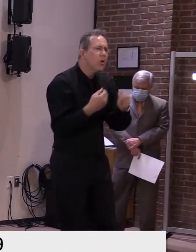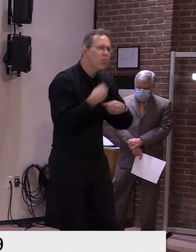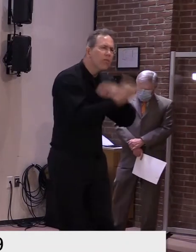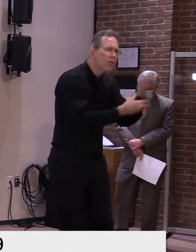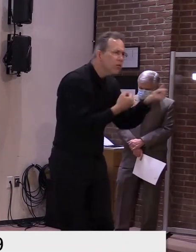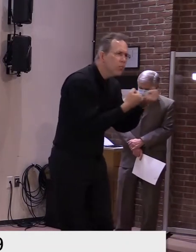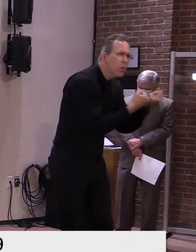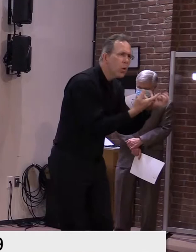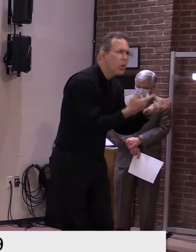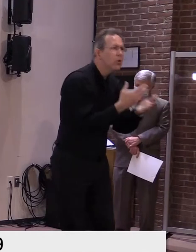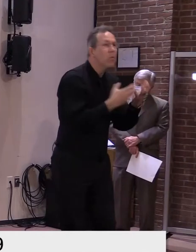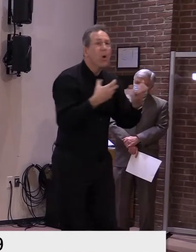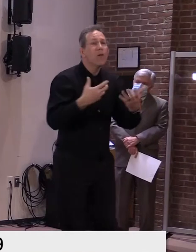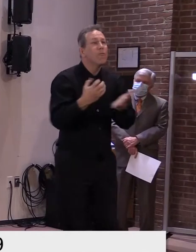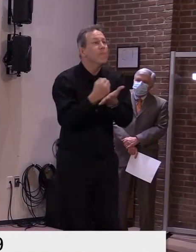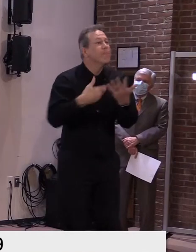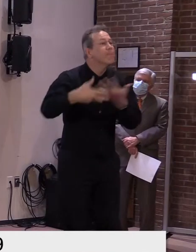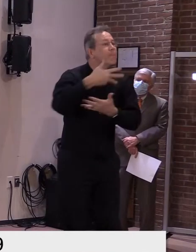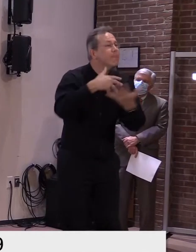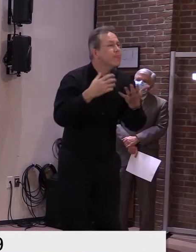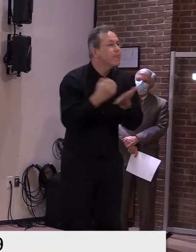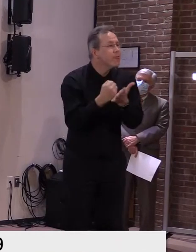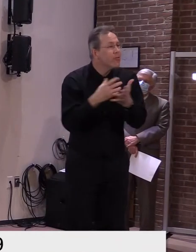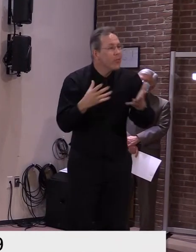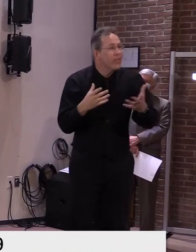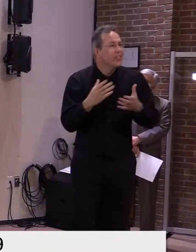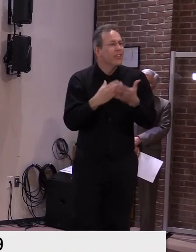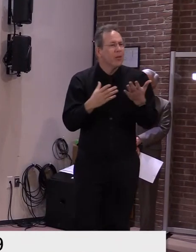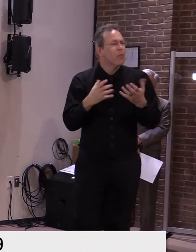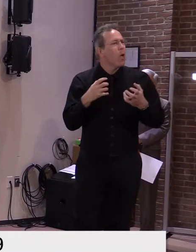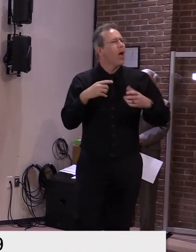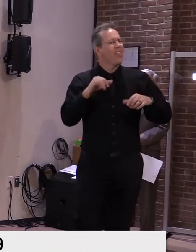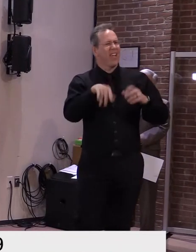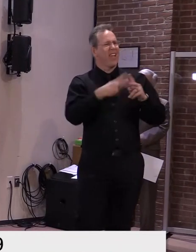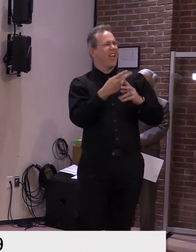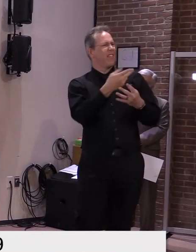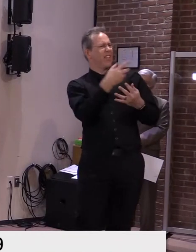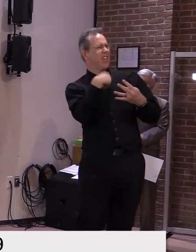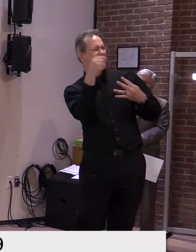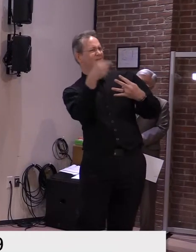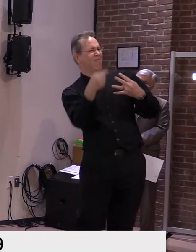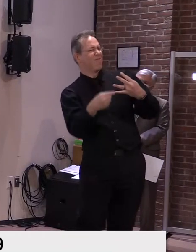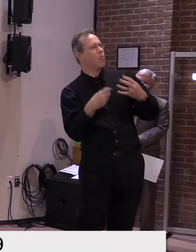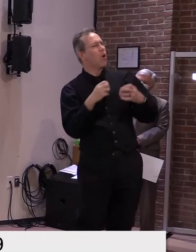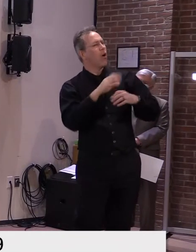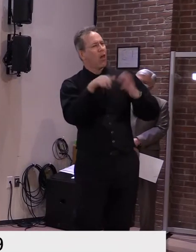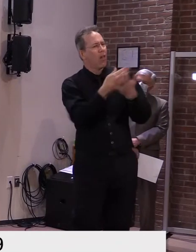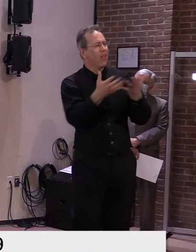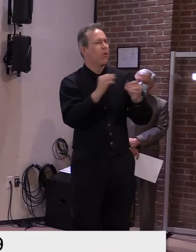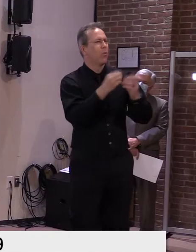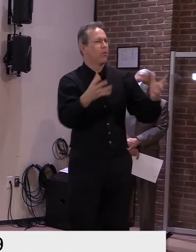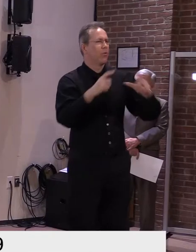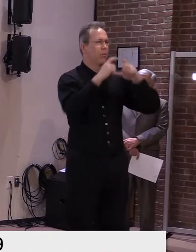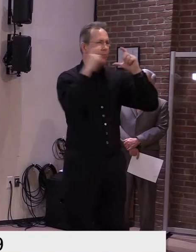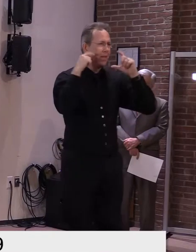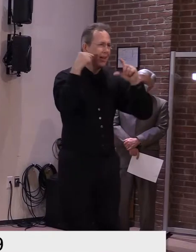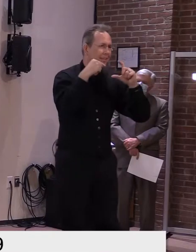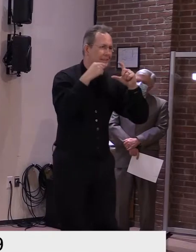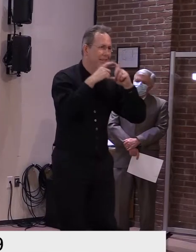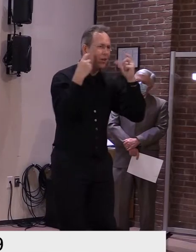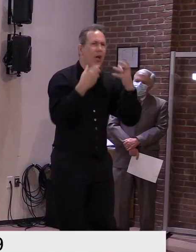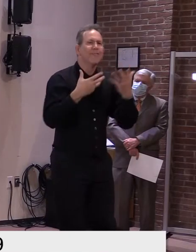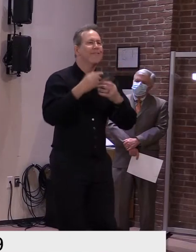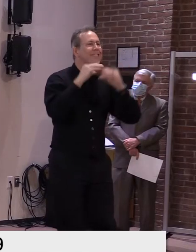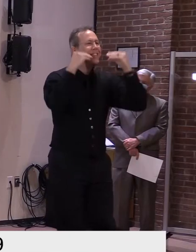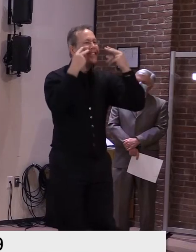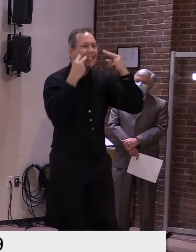without masks. Reflecting on all the activities and interests the youth shared yesterday and recognizing that our wonderful Vermont summer will soon